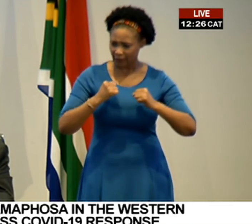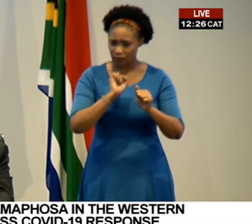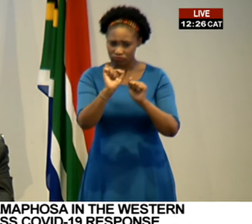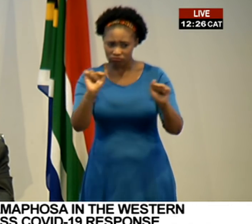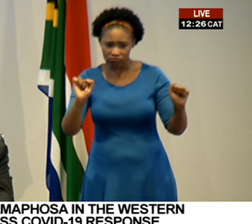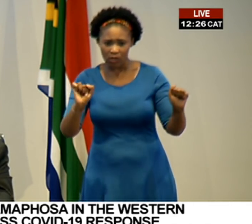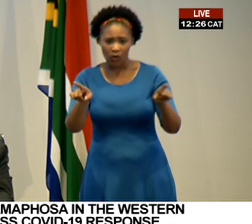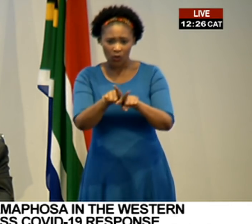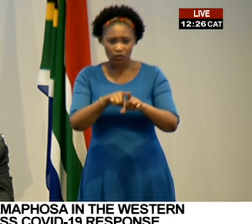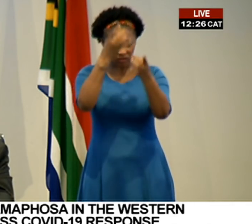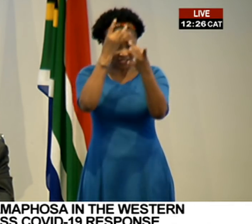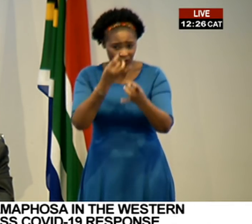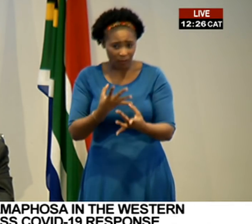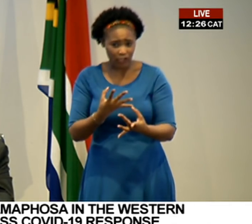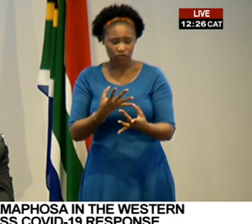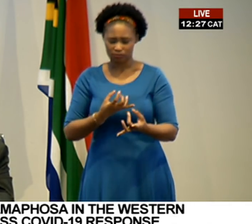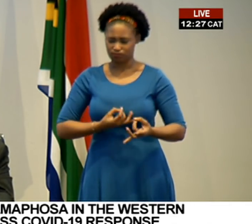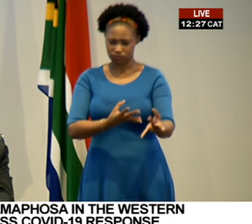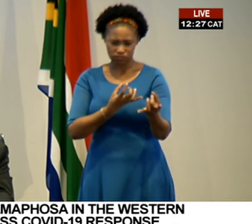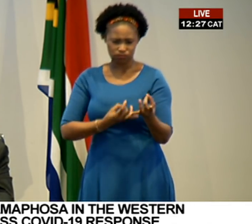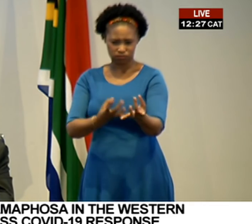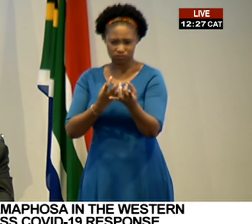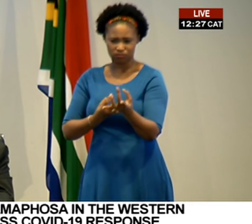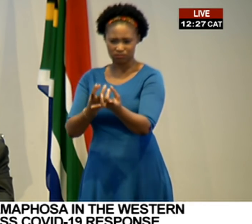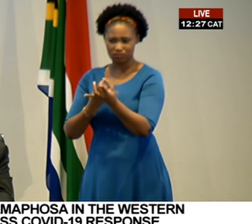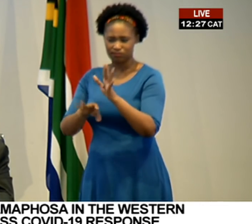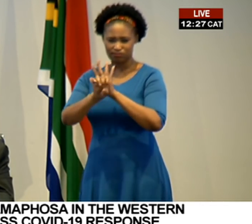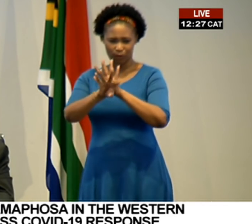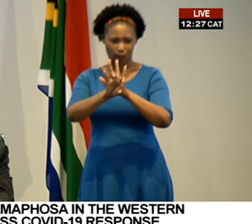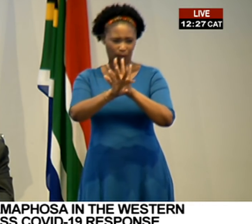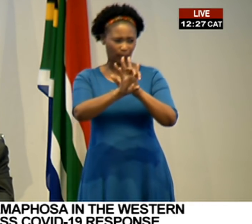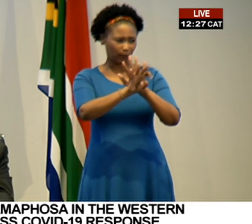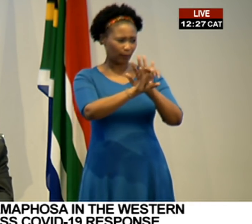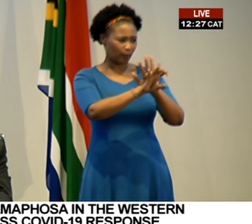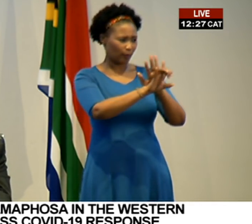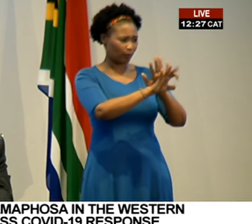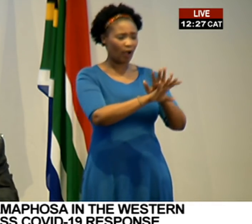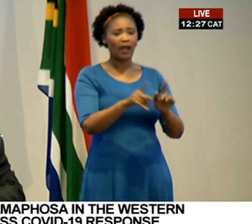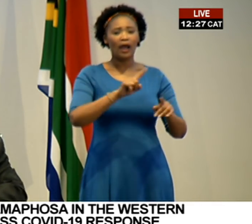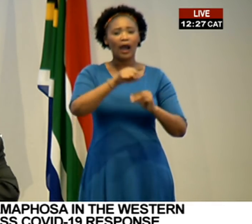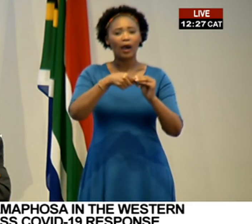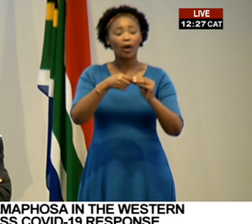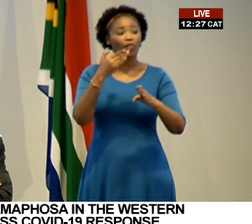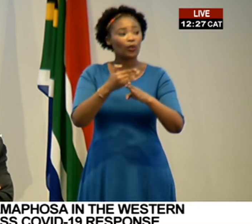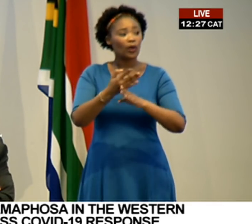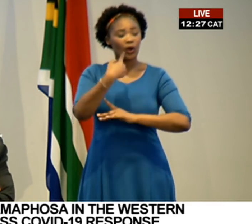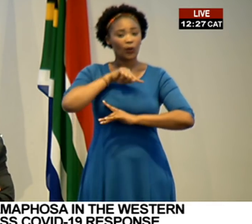spreading information about all the work that is being done in this